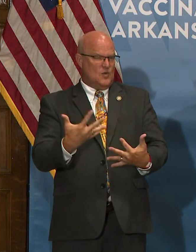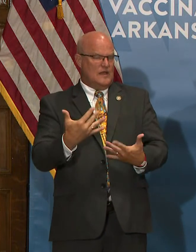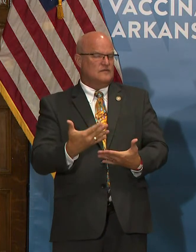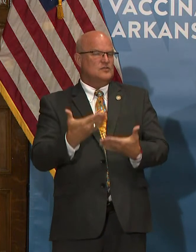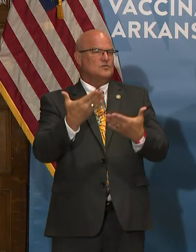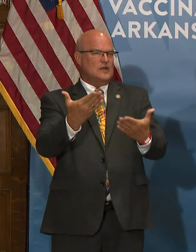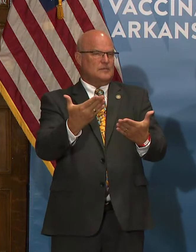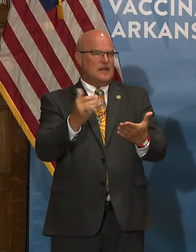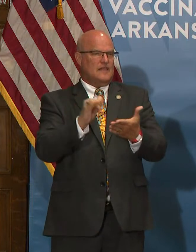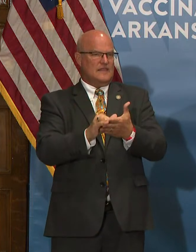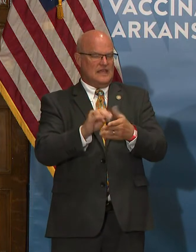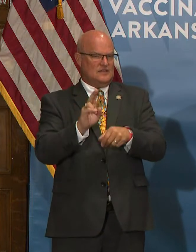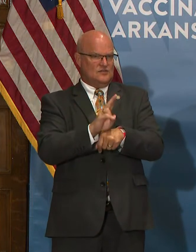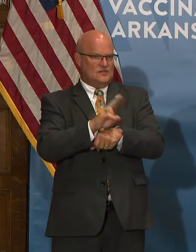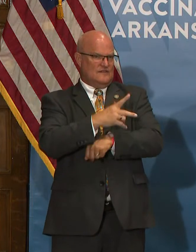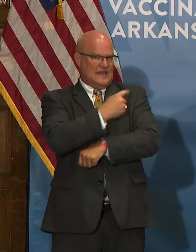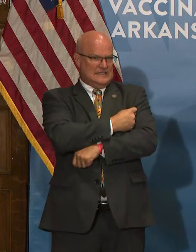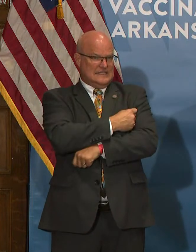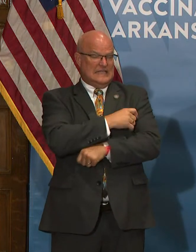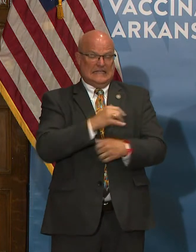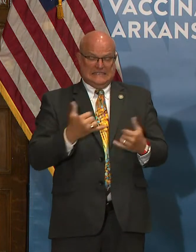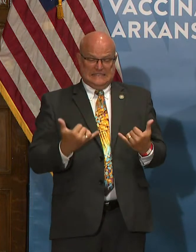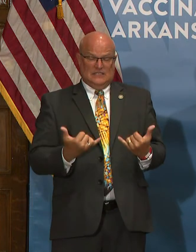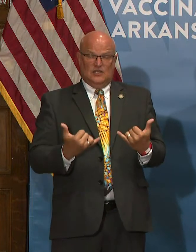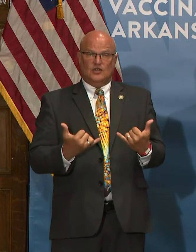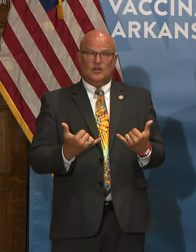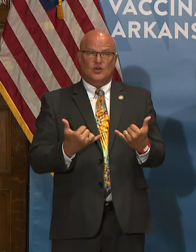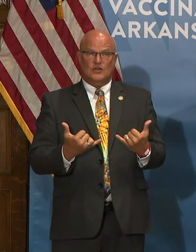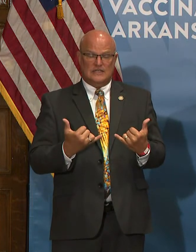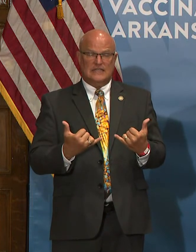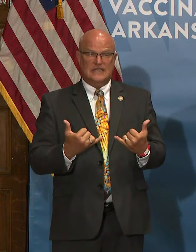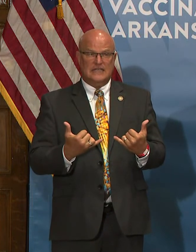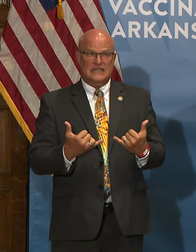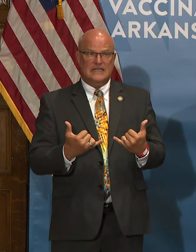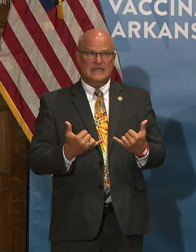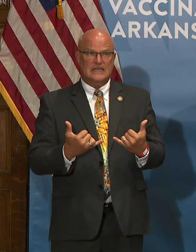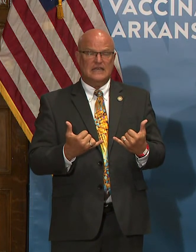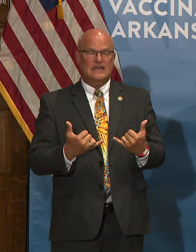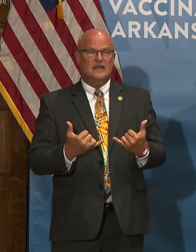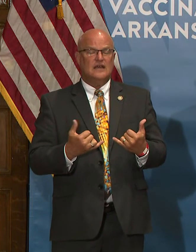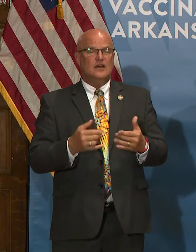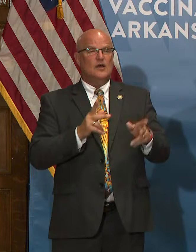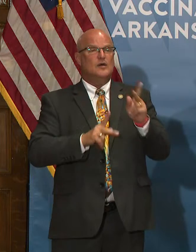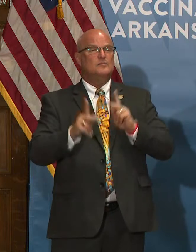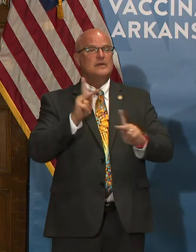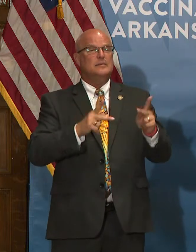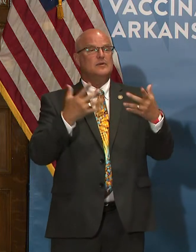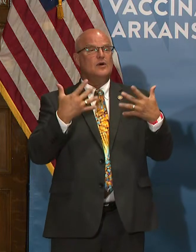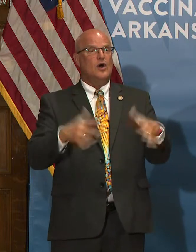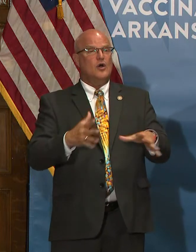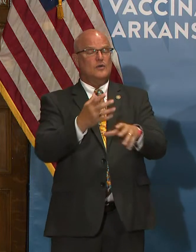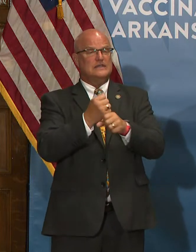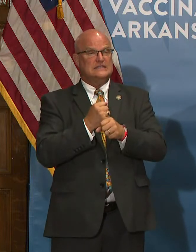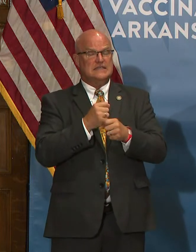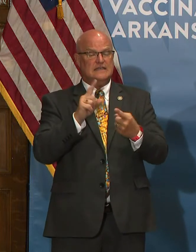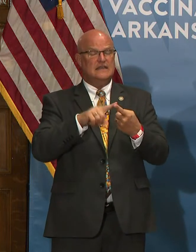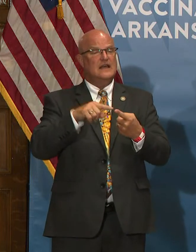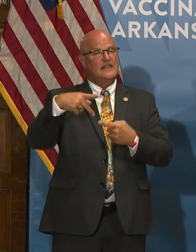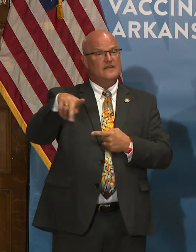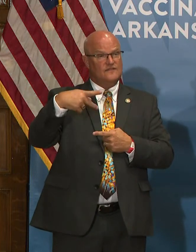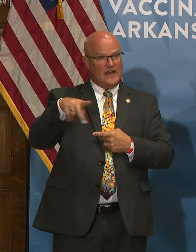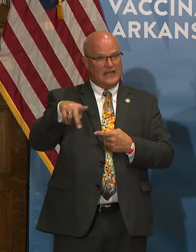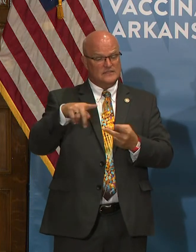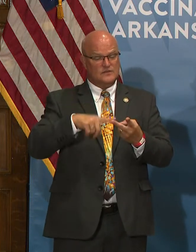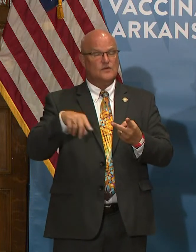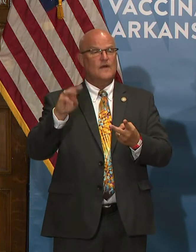use of those vaccines. Those currently apply primarily to individuals that have received either the Pfizer vaccine or